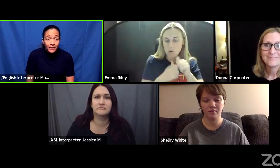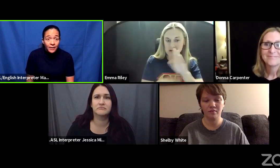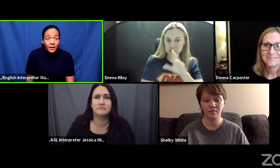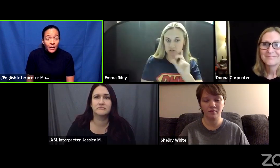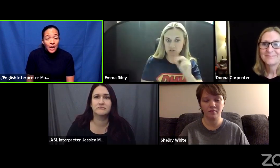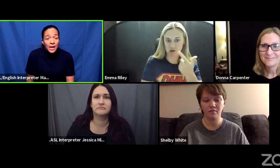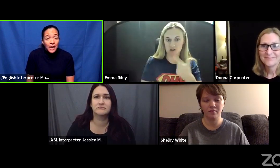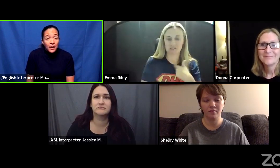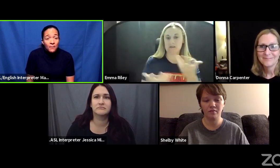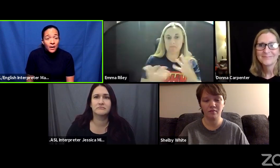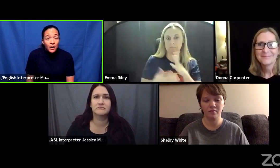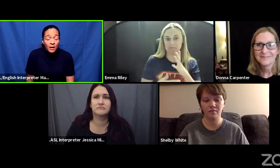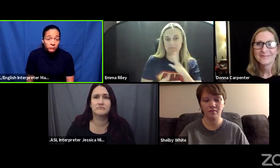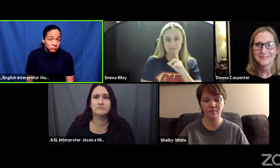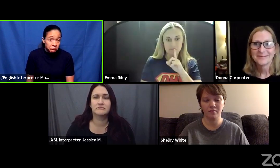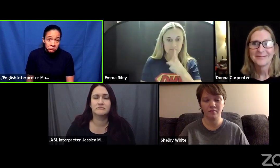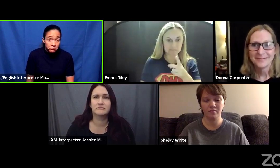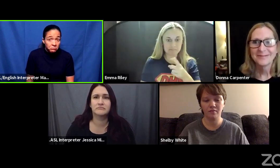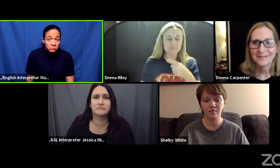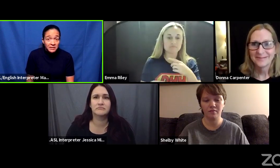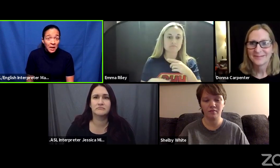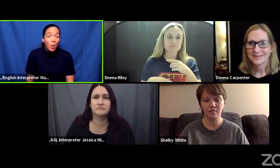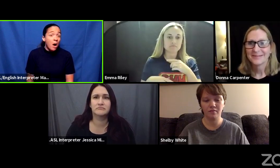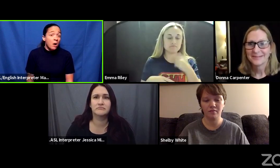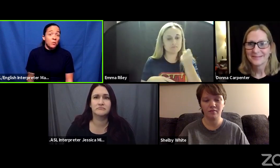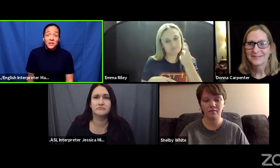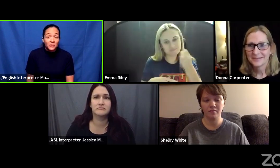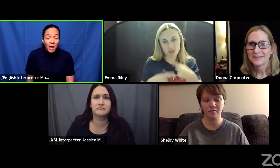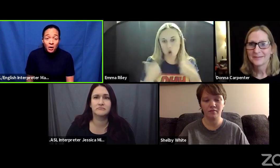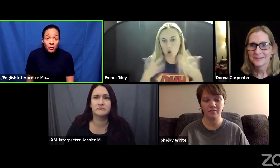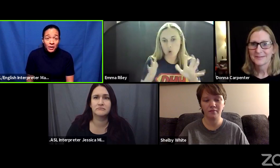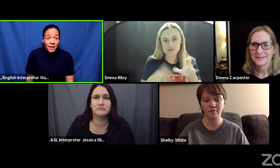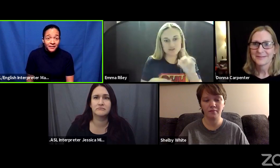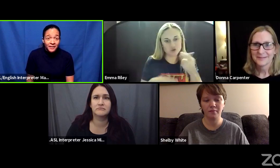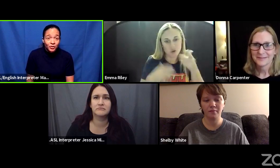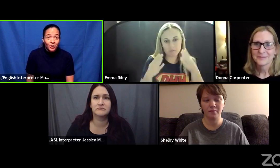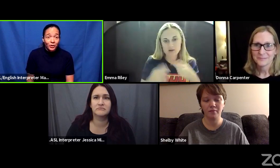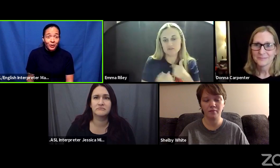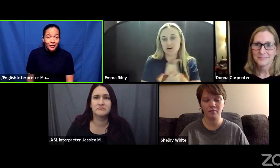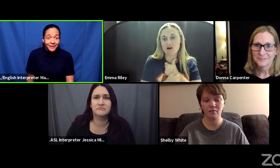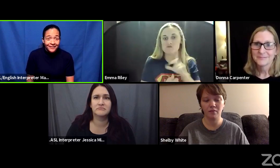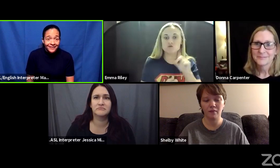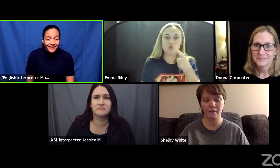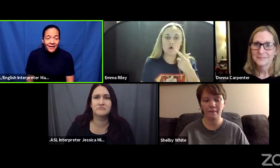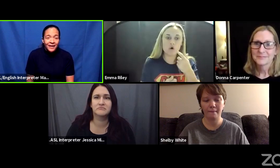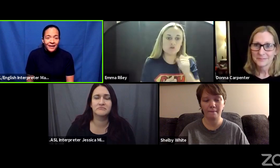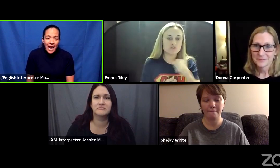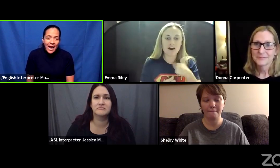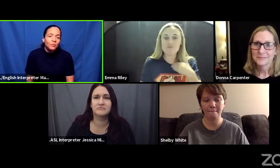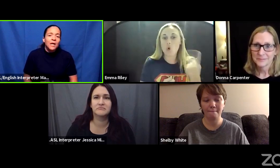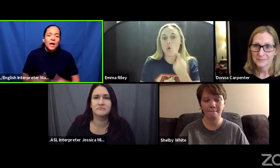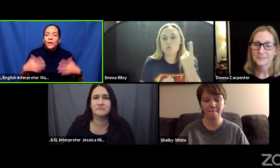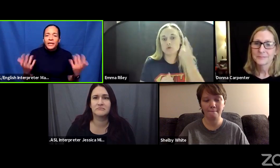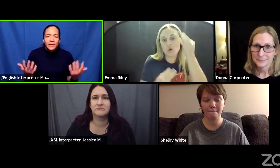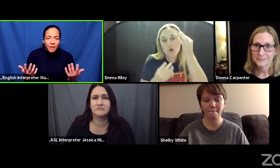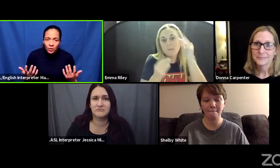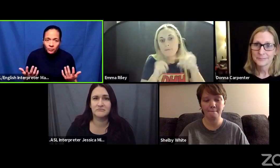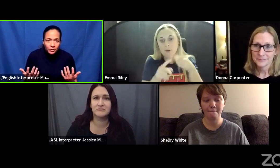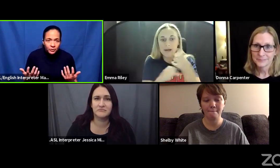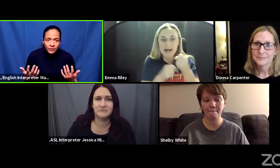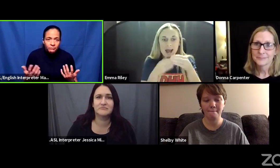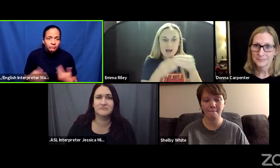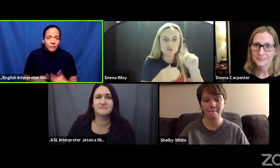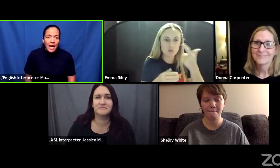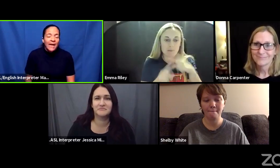me to take a walk with his dog. And I said, sure. I was already a